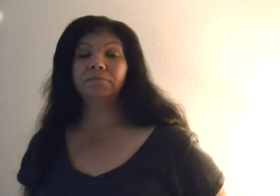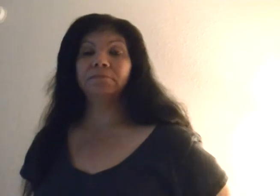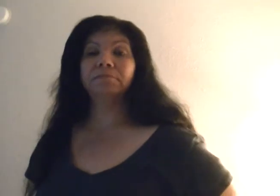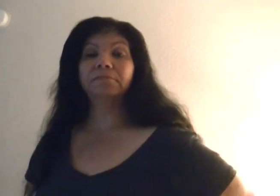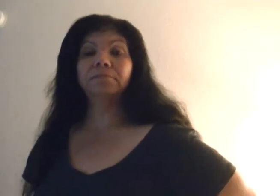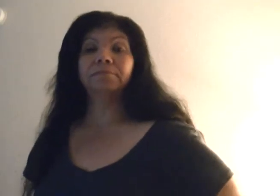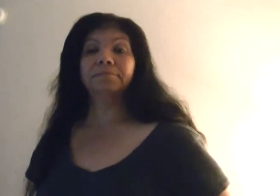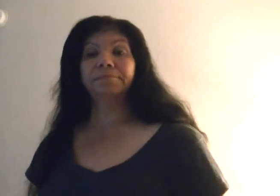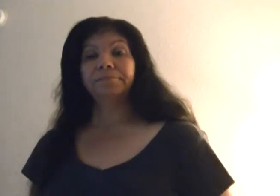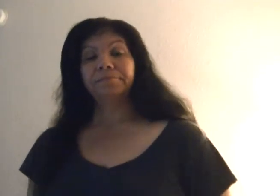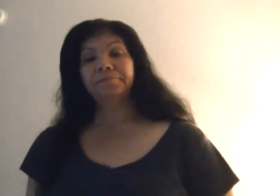See,